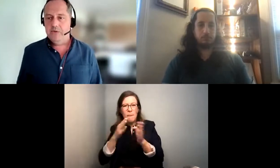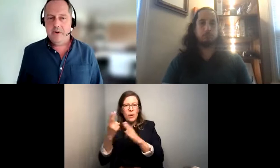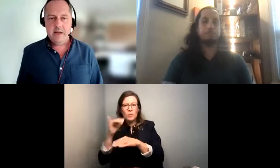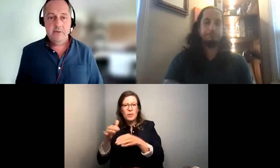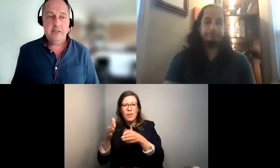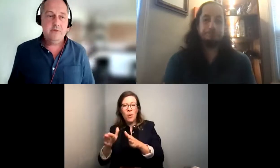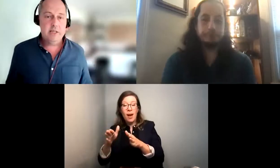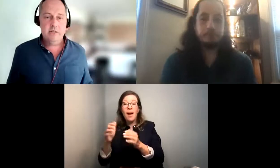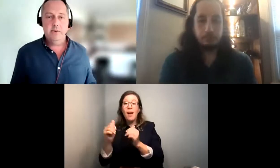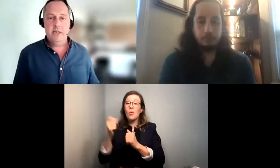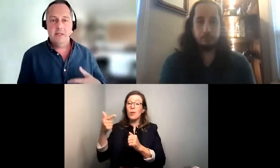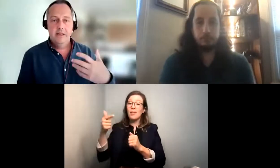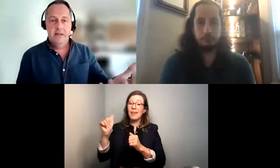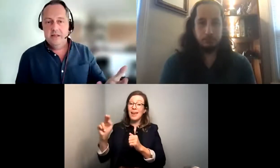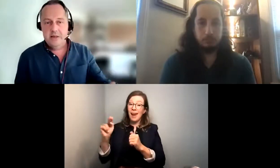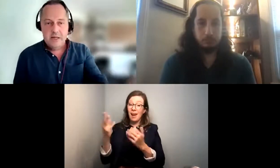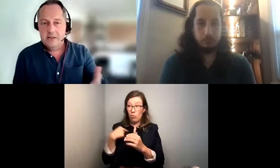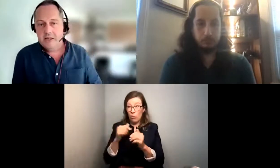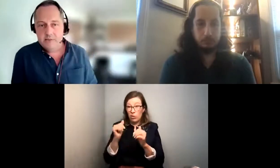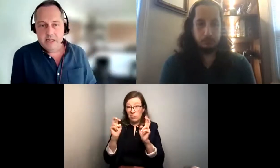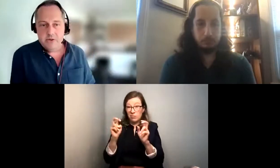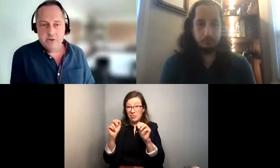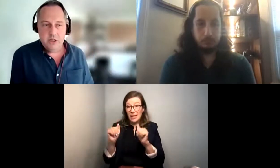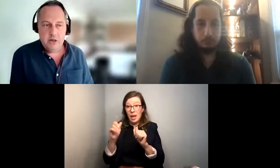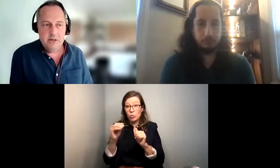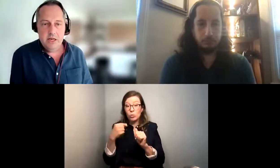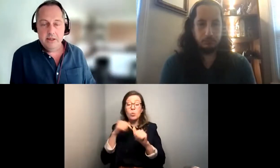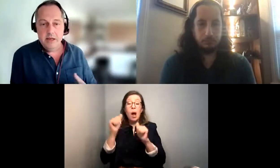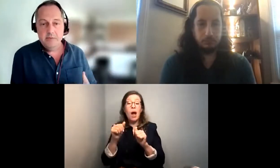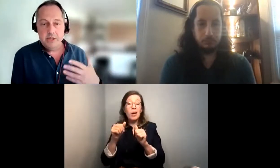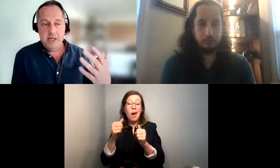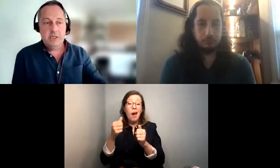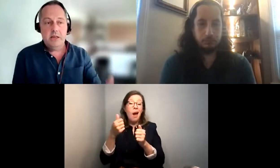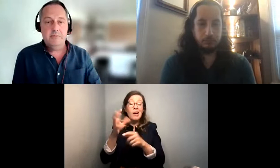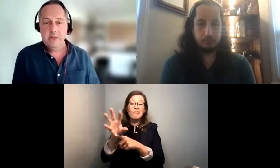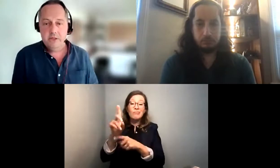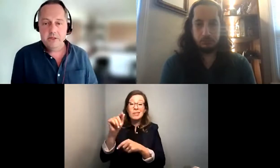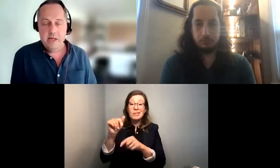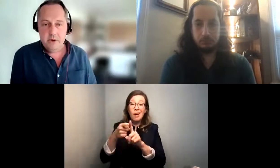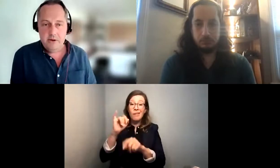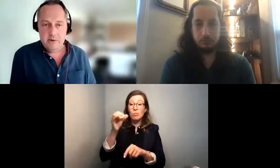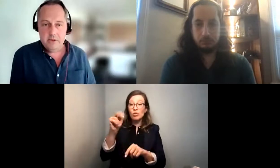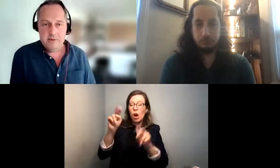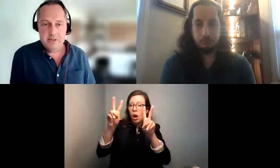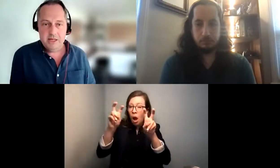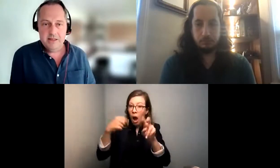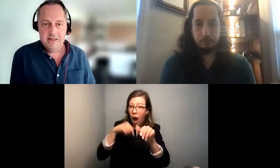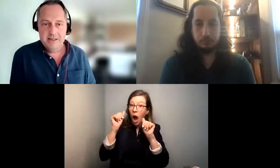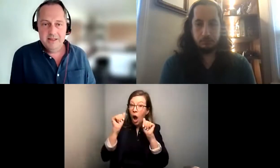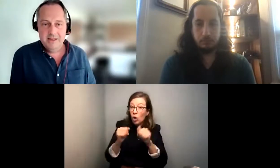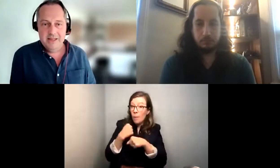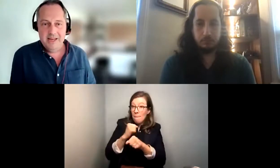what we can effectively do is, you know, I could take some data of John, and then potentially I could make John say whatever I wanted him to